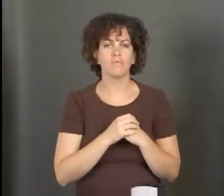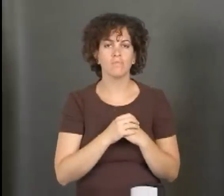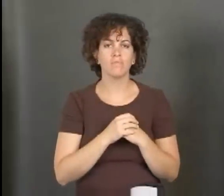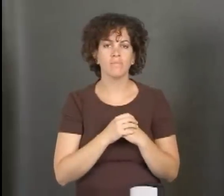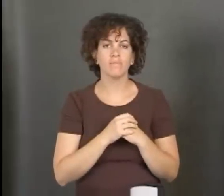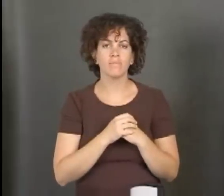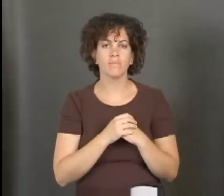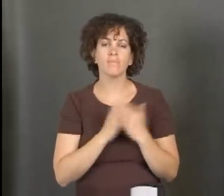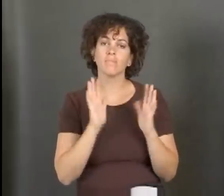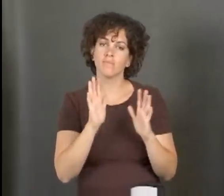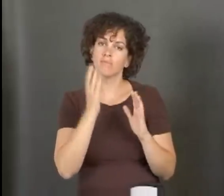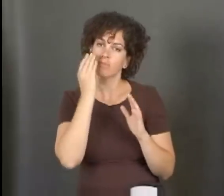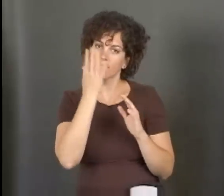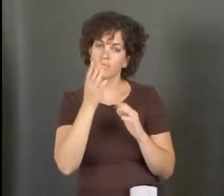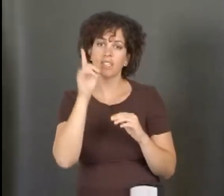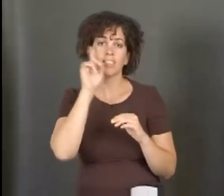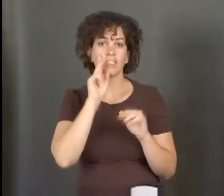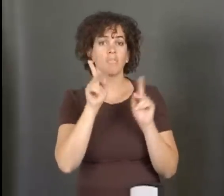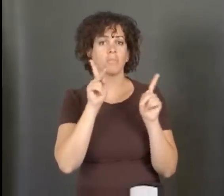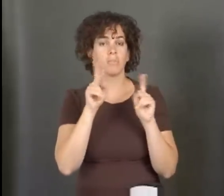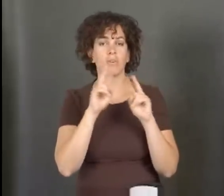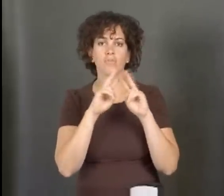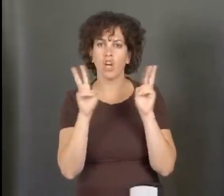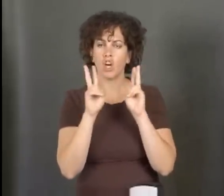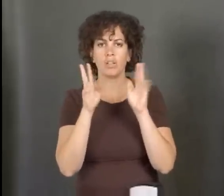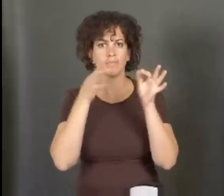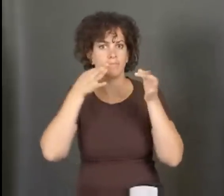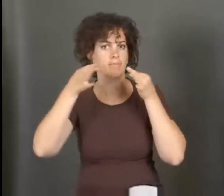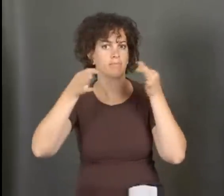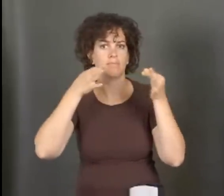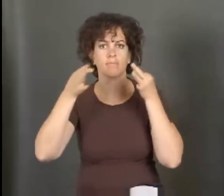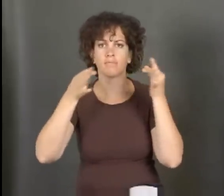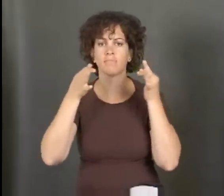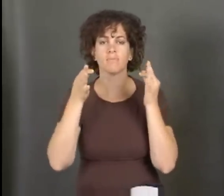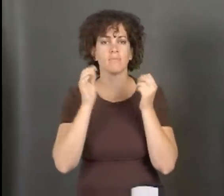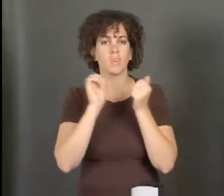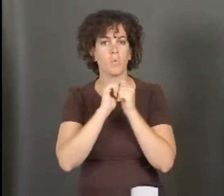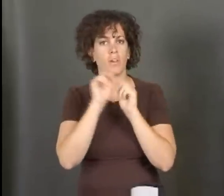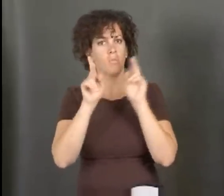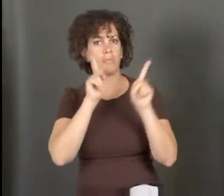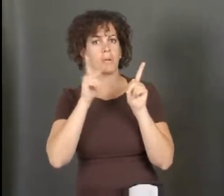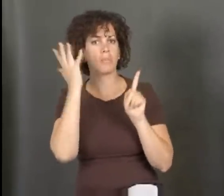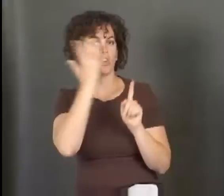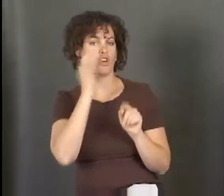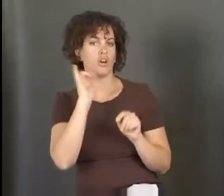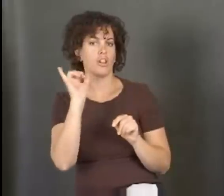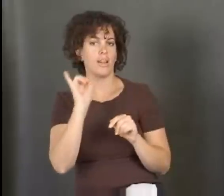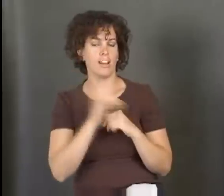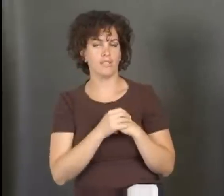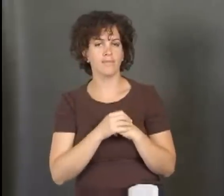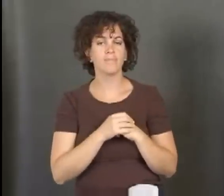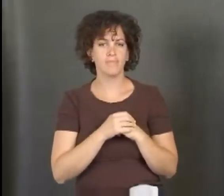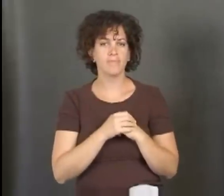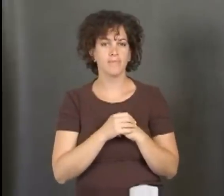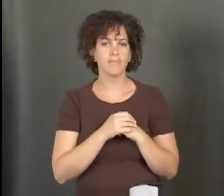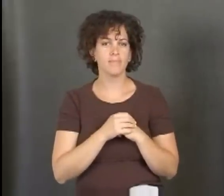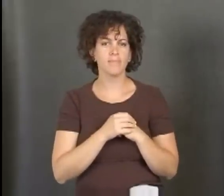Or large face. Now it's important to note that deaf people are very descriptive when they talk about a person and what they